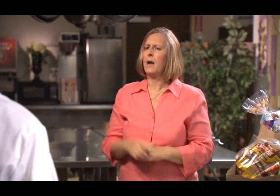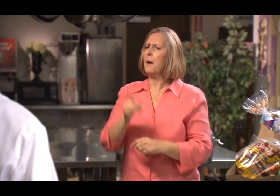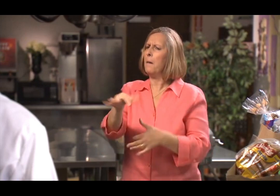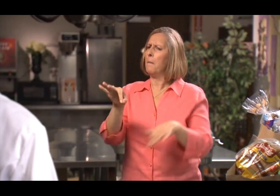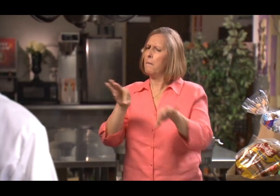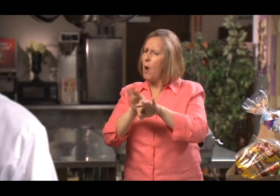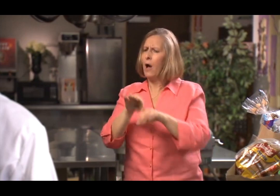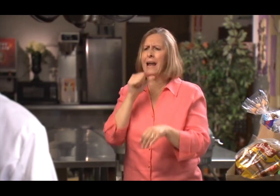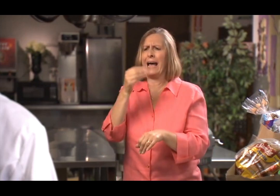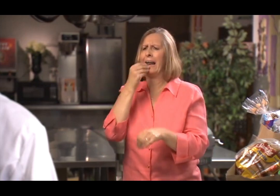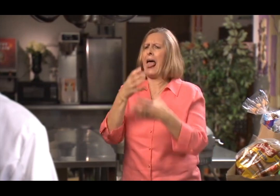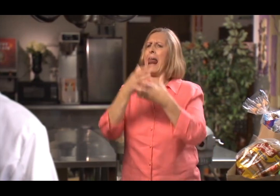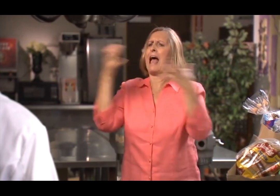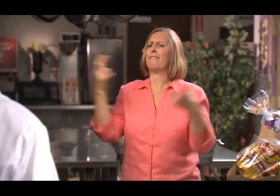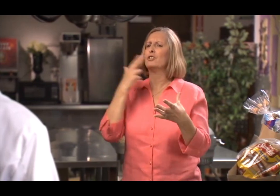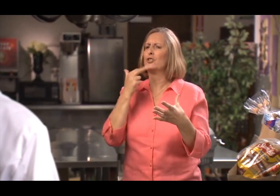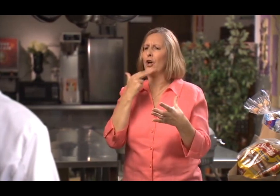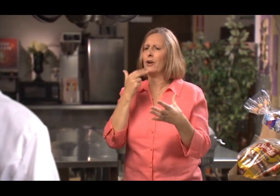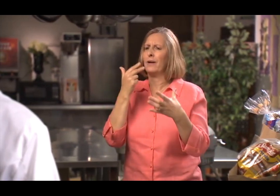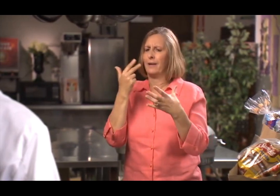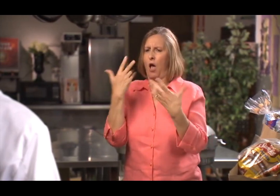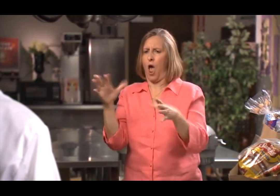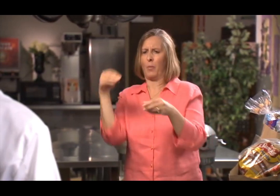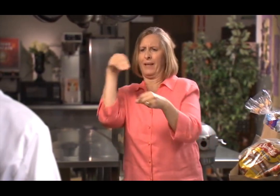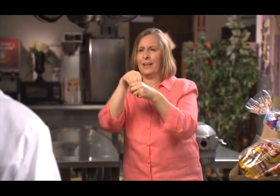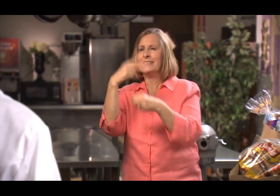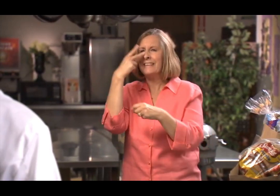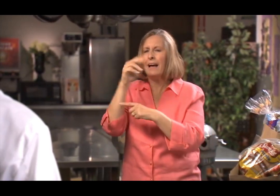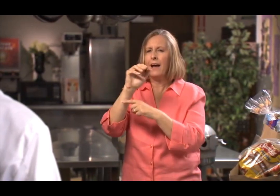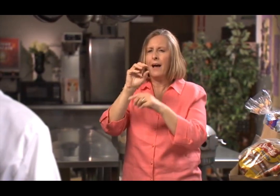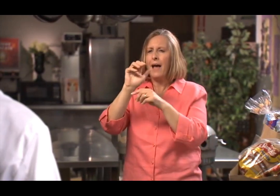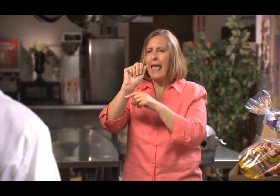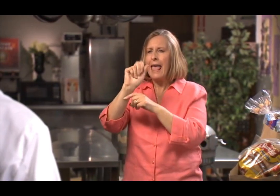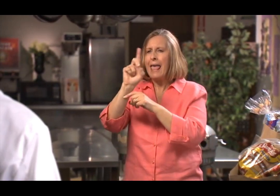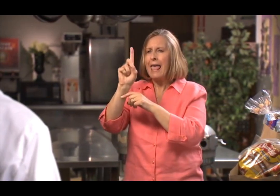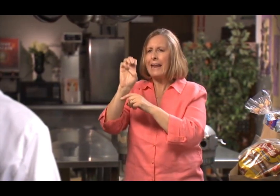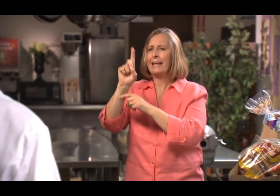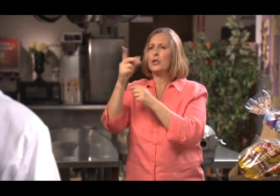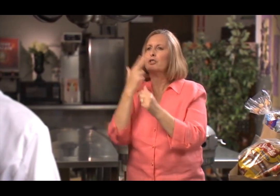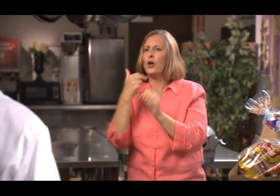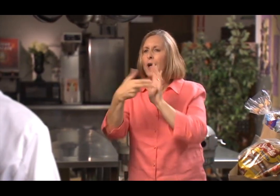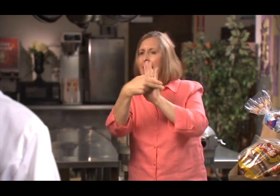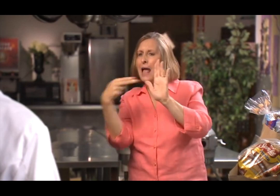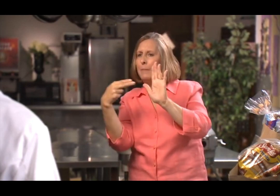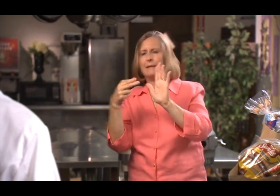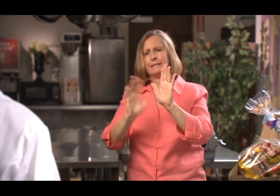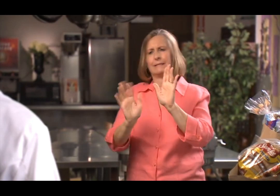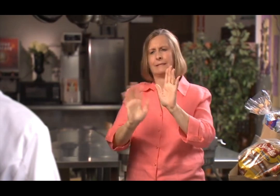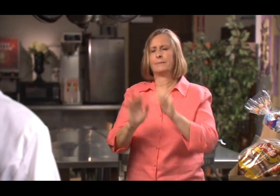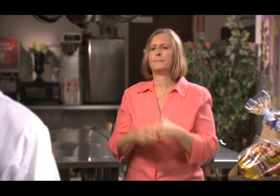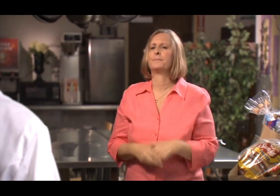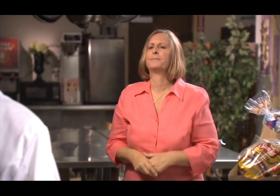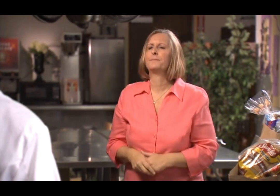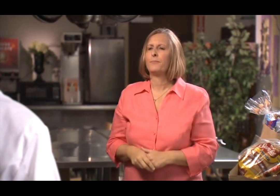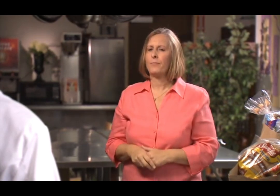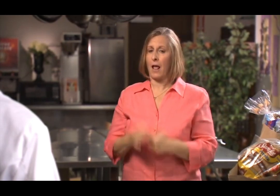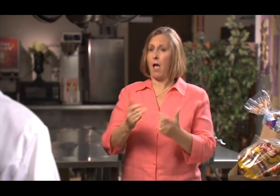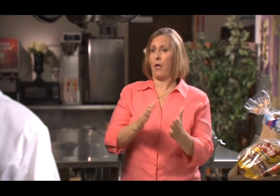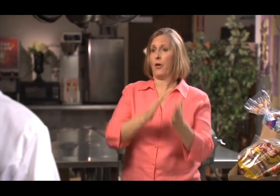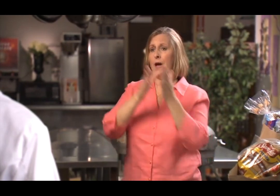It is important that you do not eat a lot of sugars and avoid foods labeled added sugar. On the other